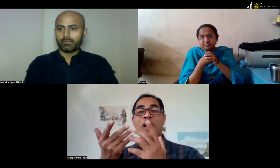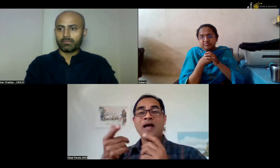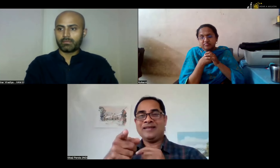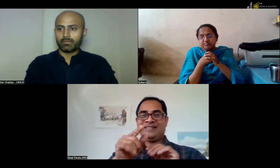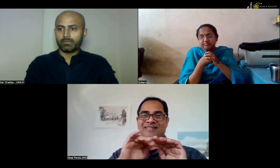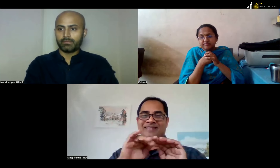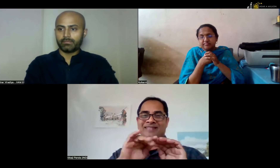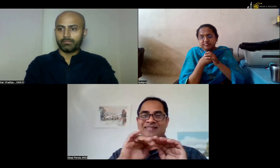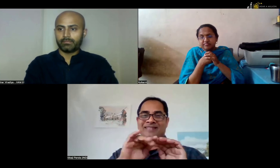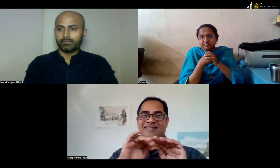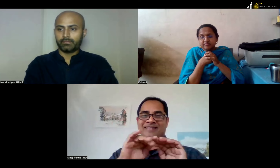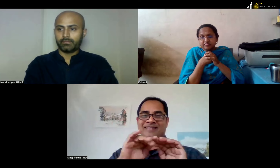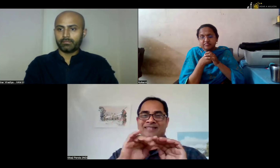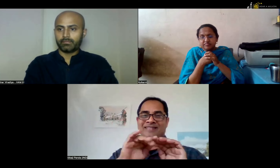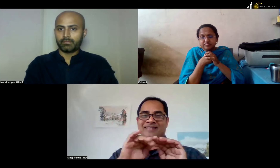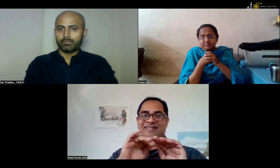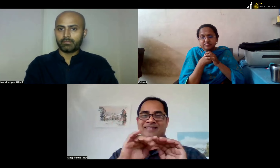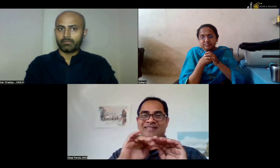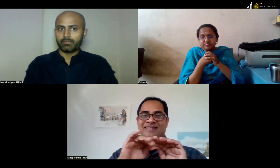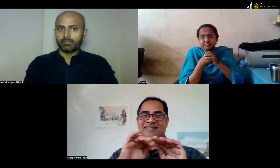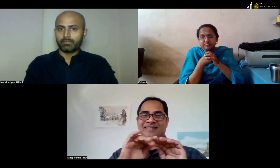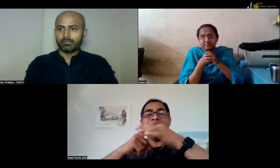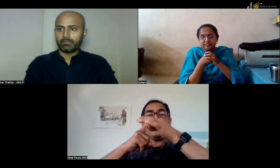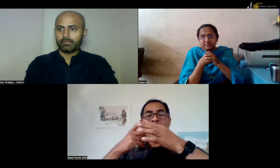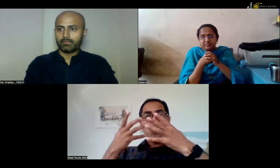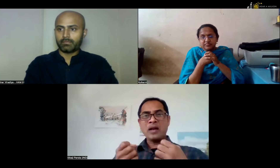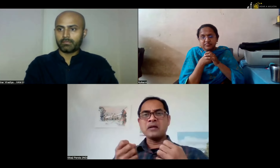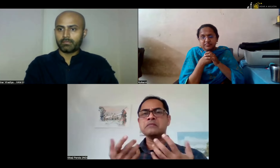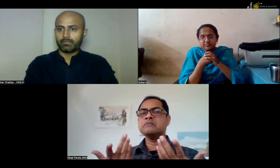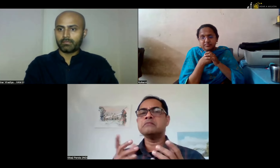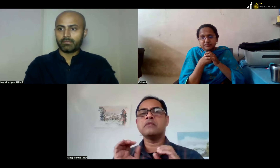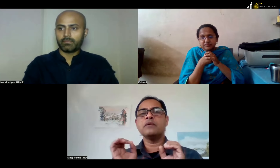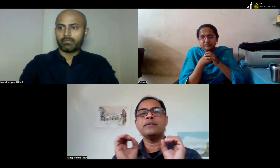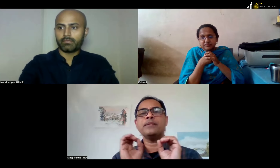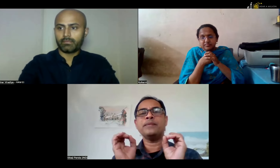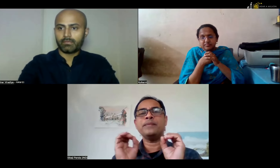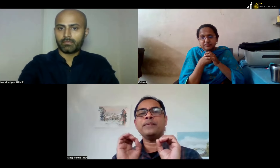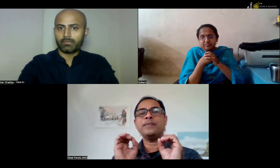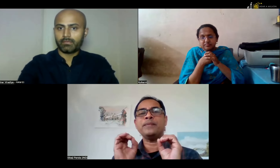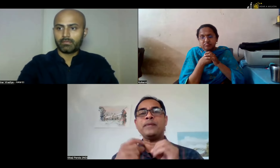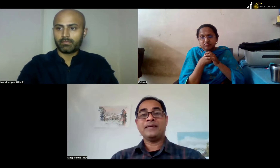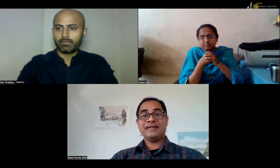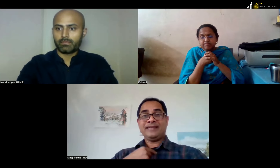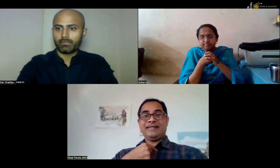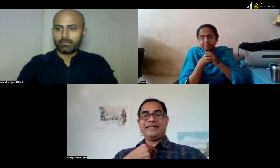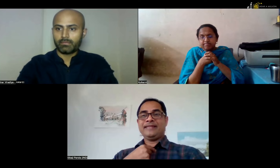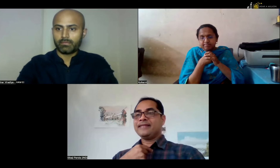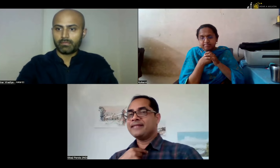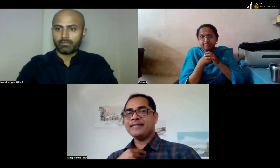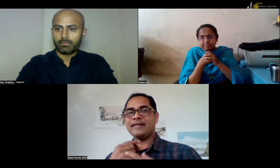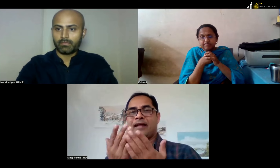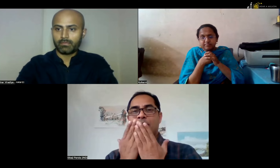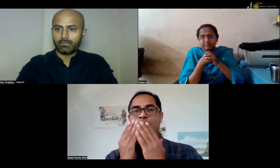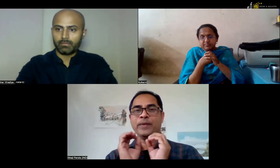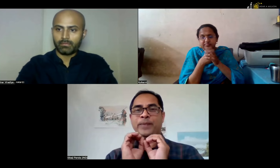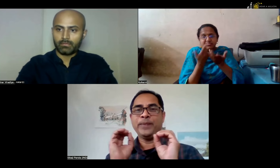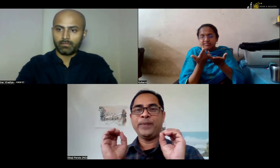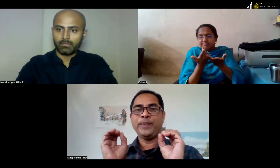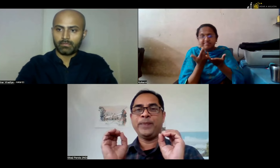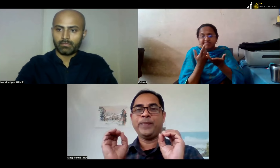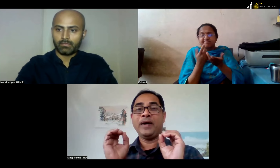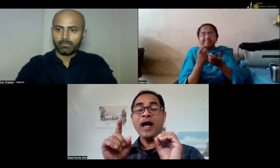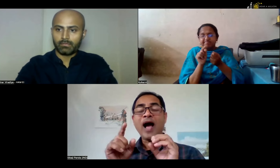so you can do the advocacy work along with other people as well. So if you would like to have a quality education, you need to do the advocacy